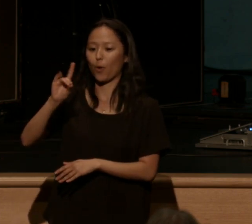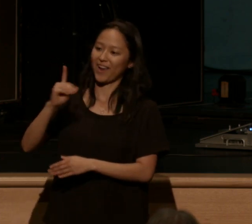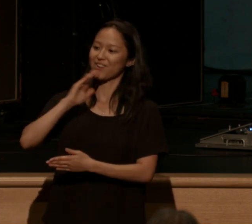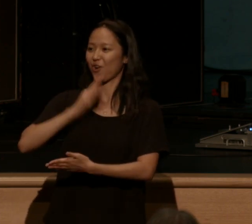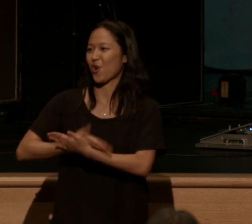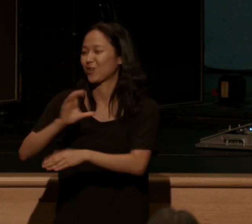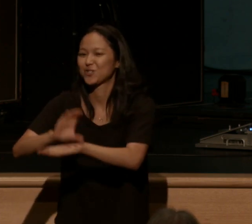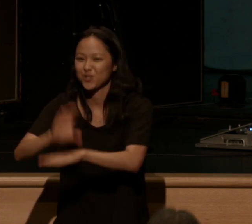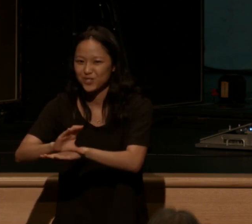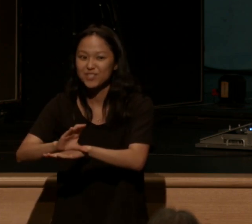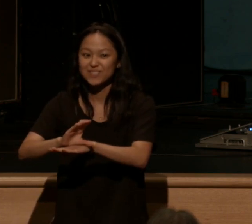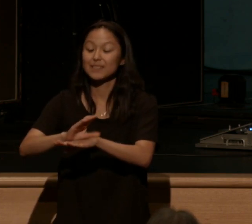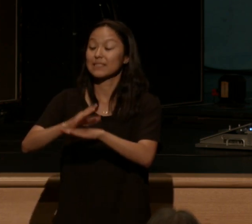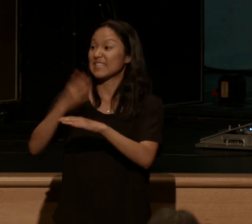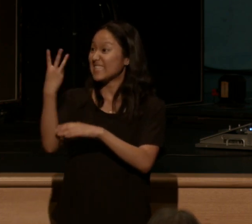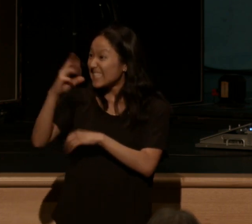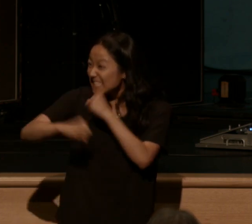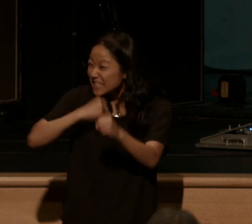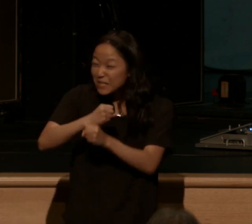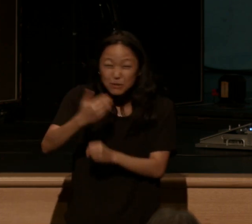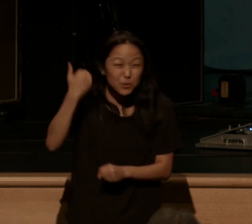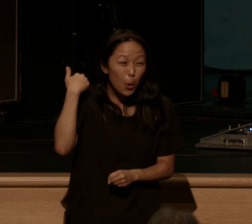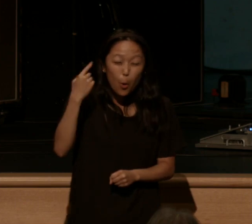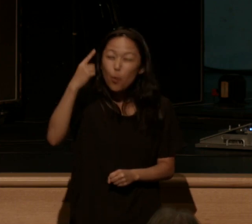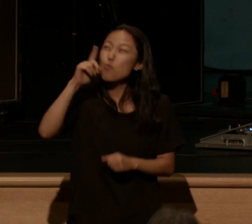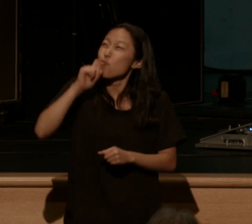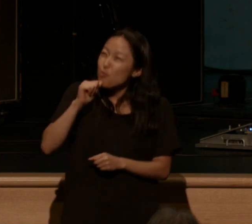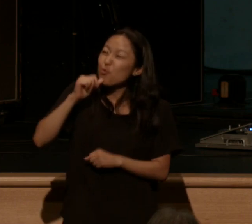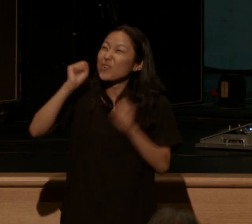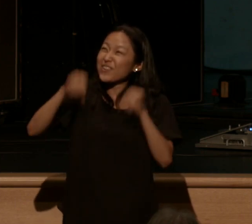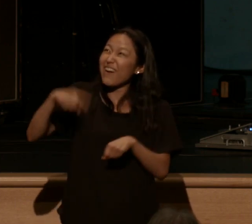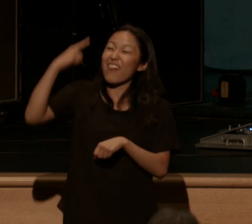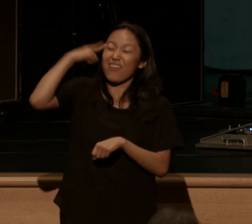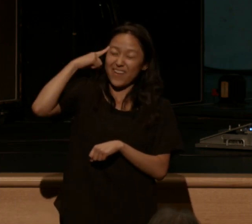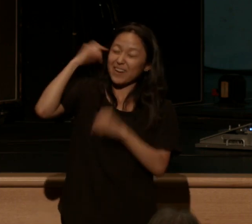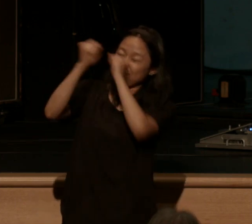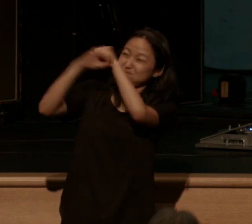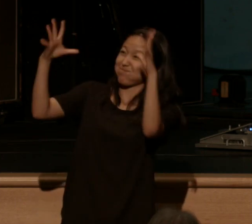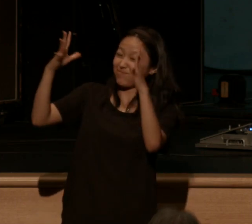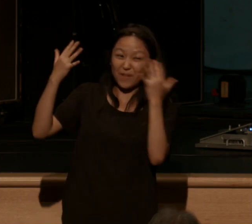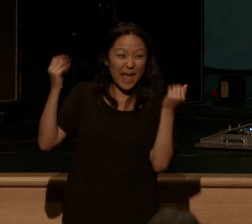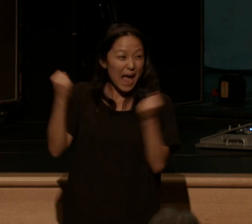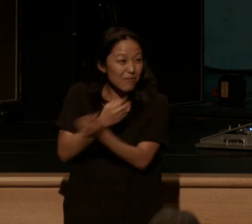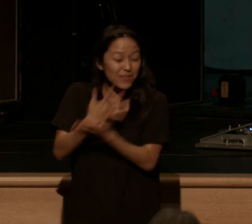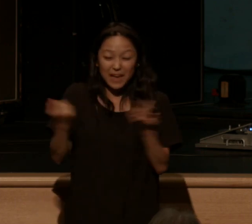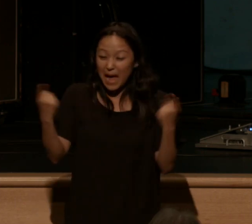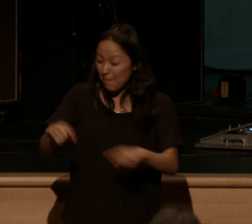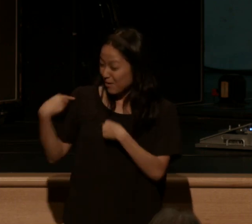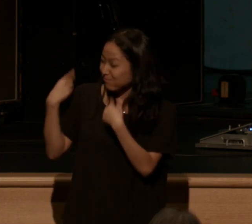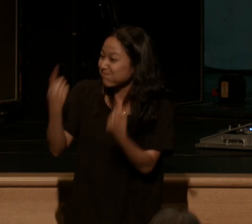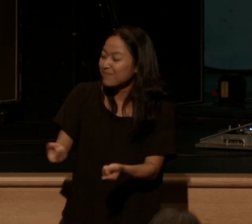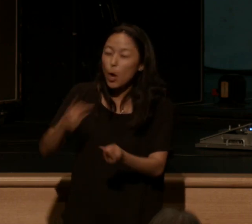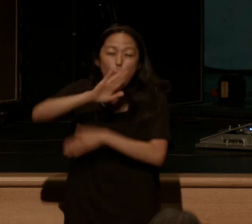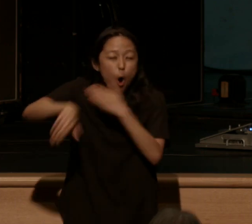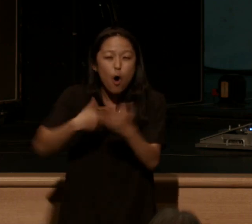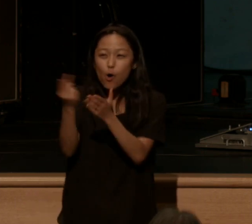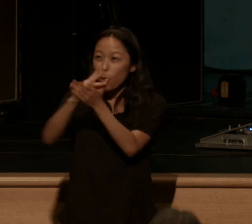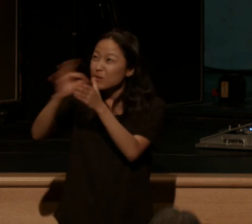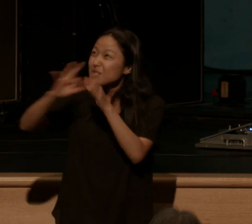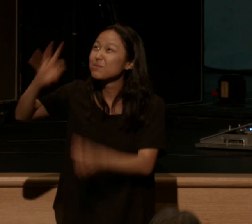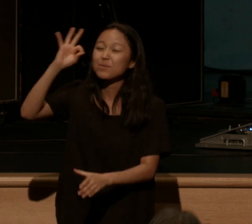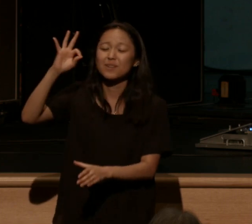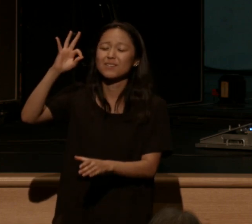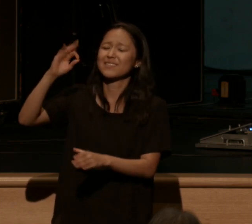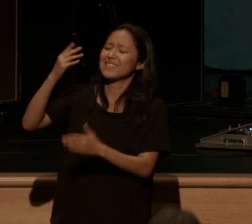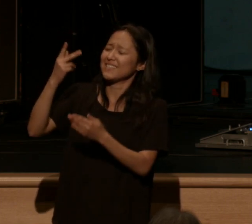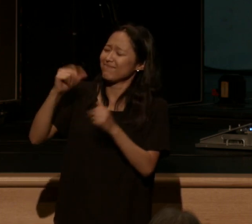Granddaughter church, and 16 years ago, who would have thought, and all the churches planted, it's all the Spirit of God. Lord, don't let us mess it